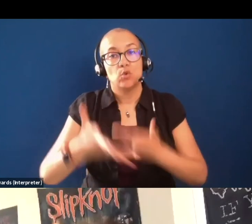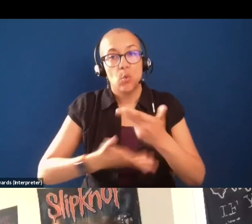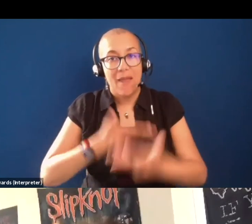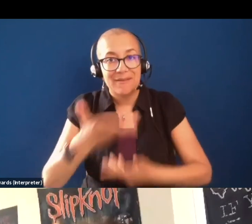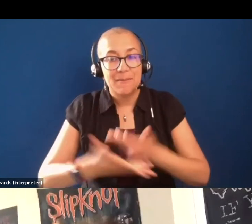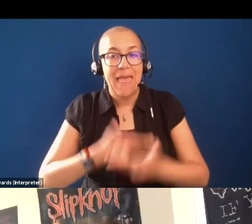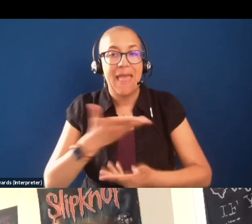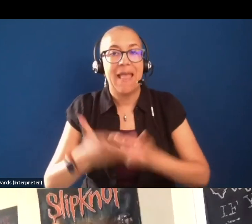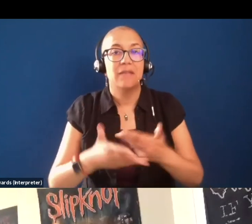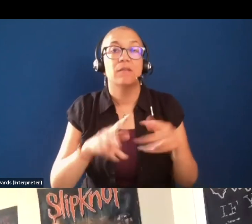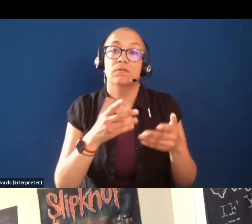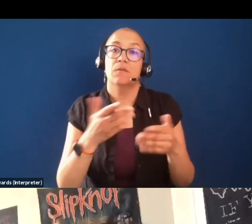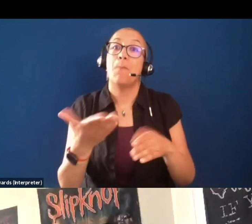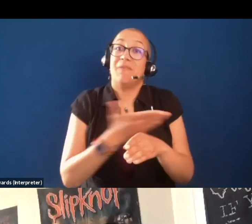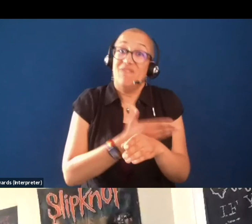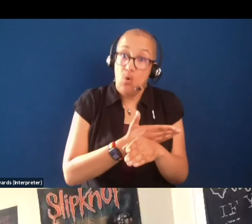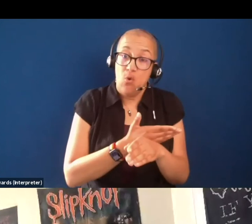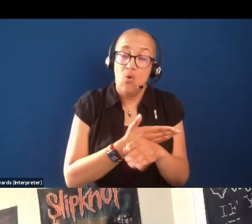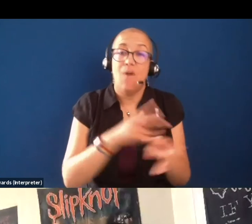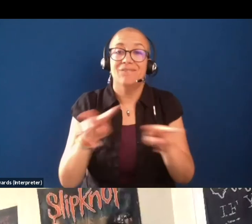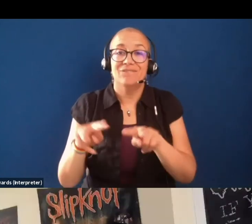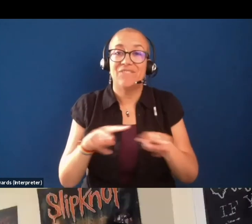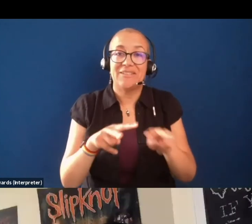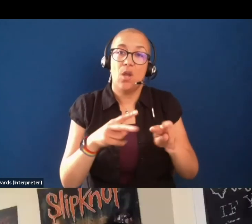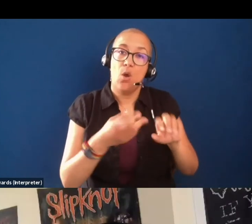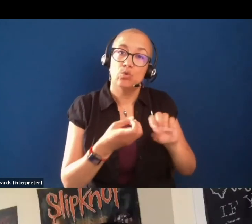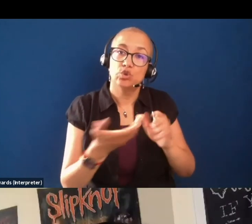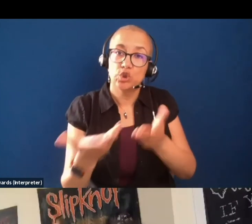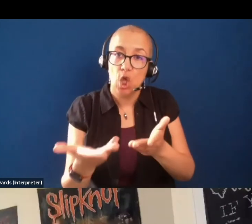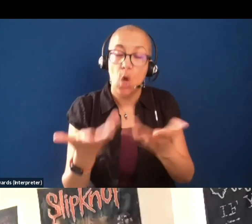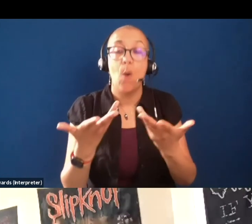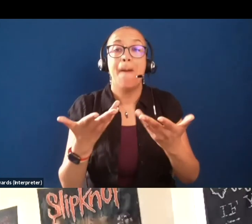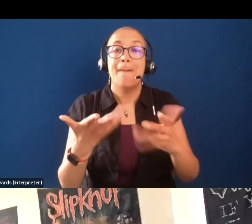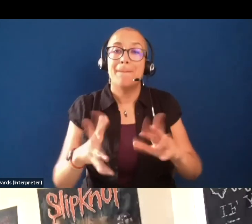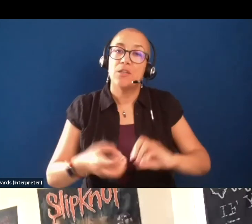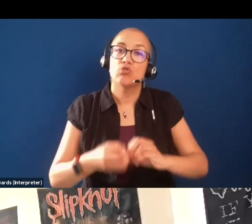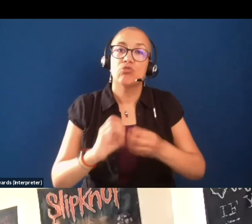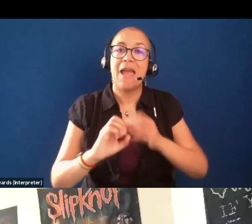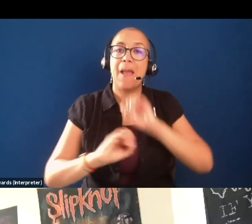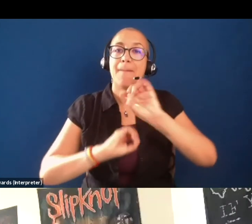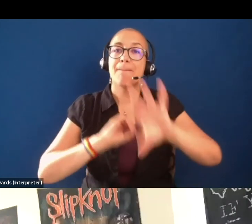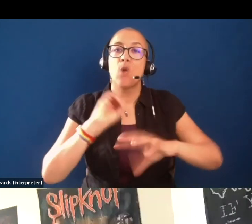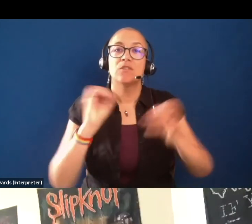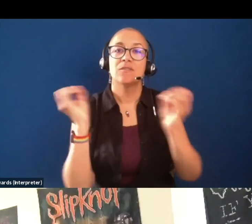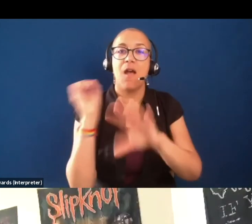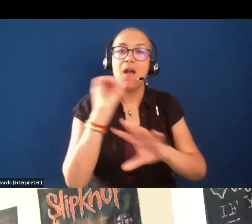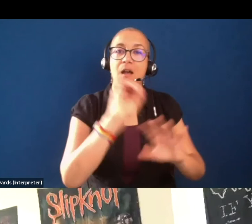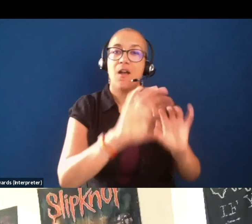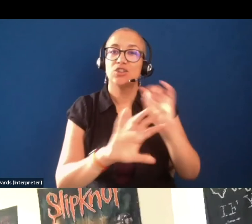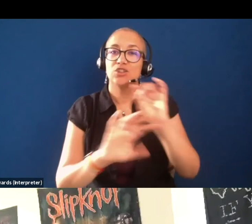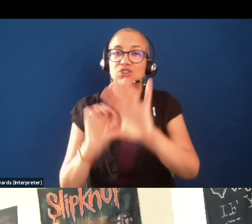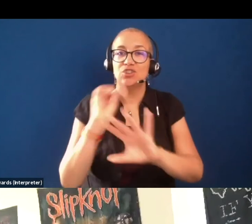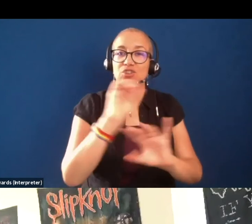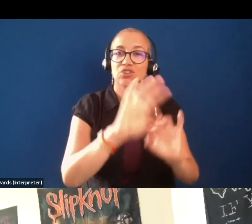the video that we've put together a montage of performance